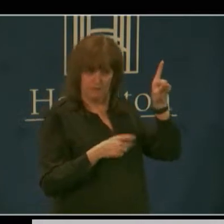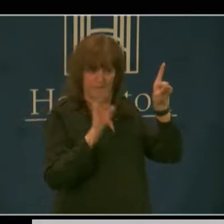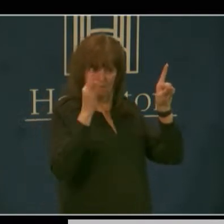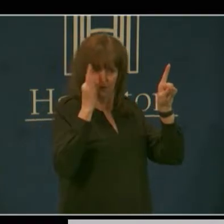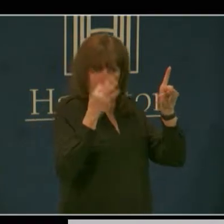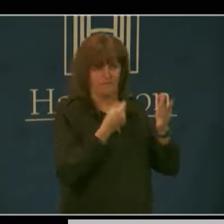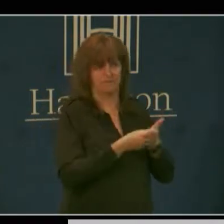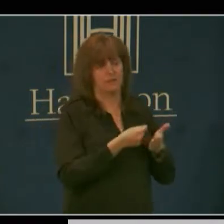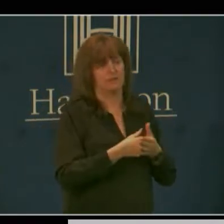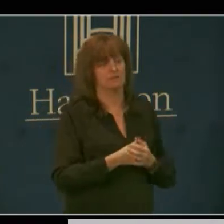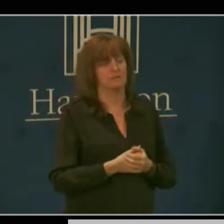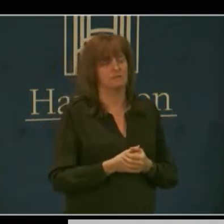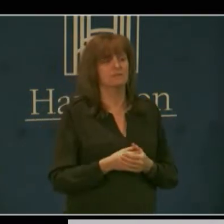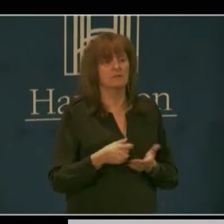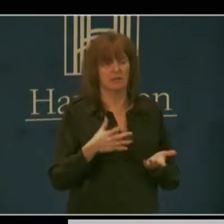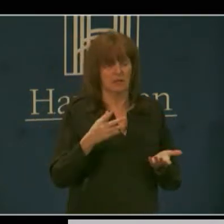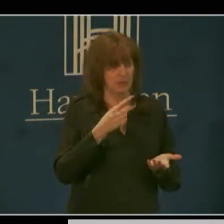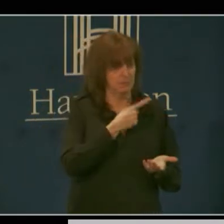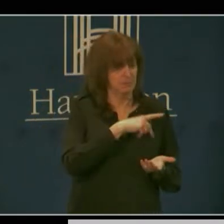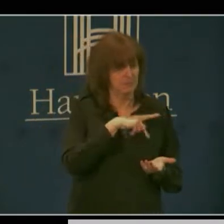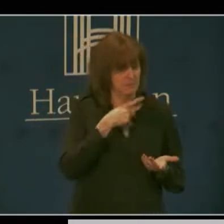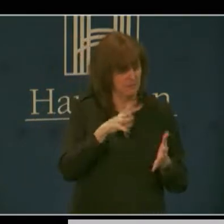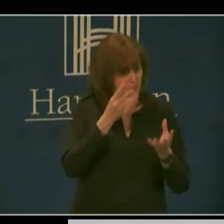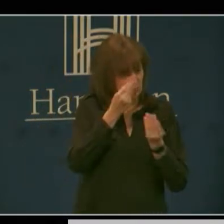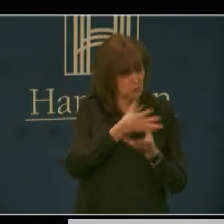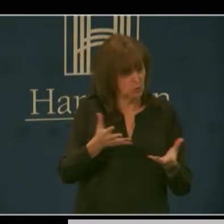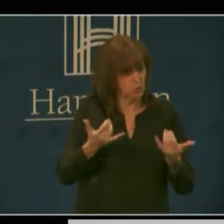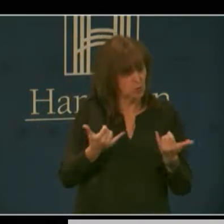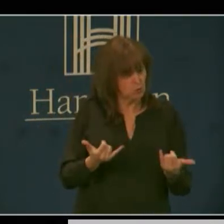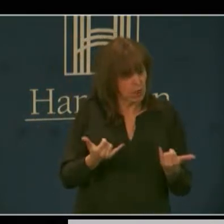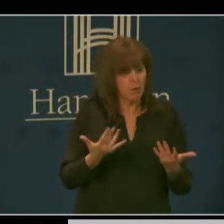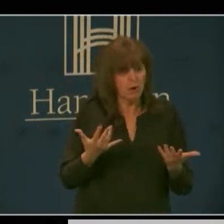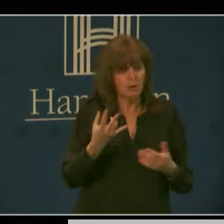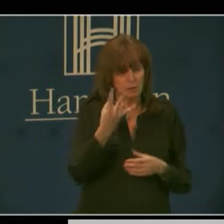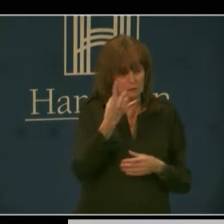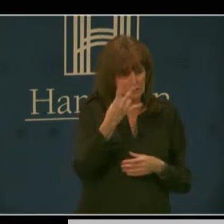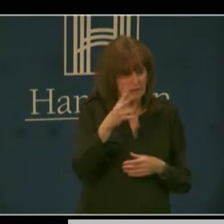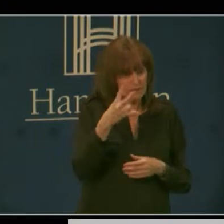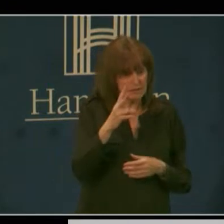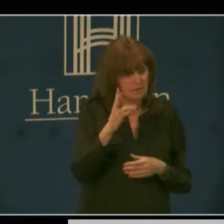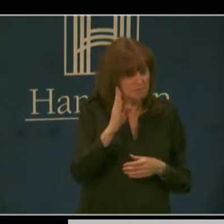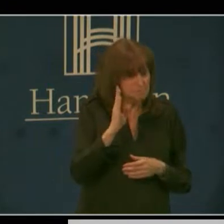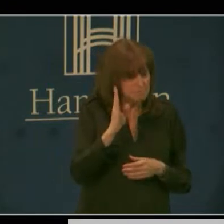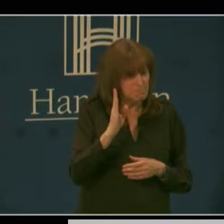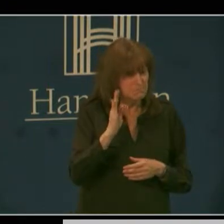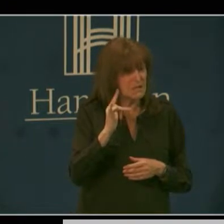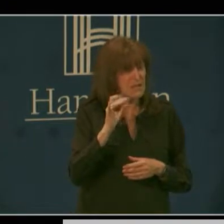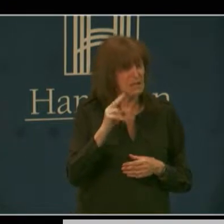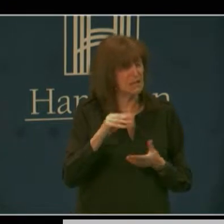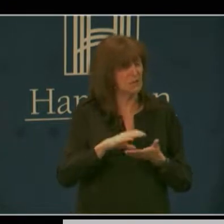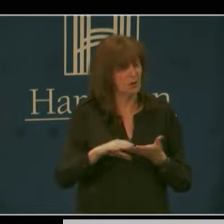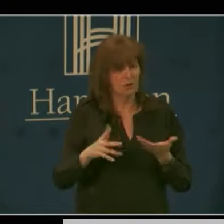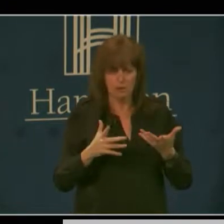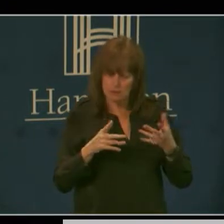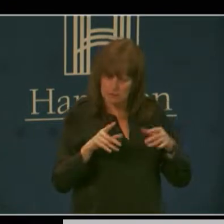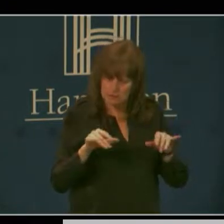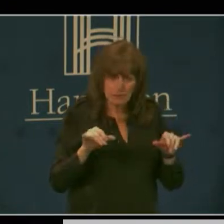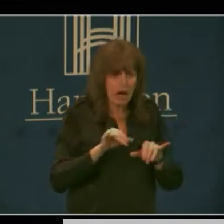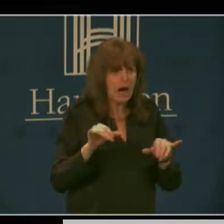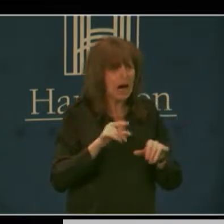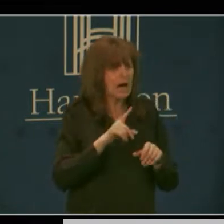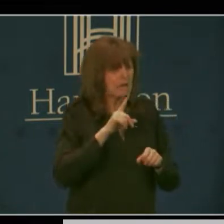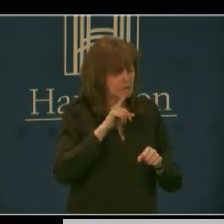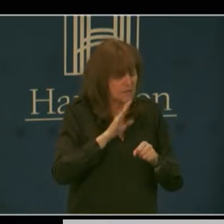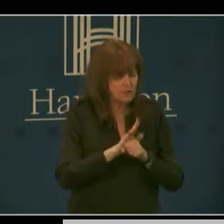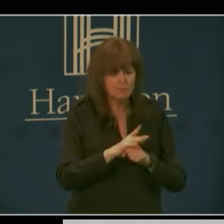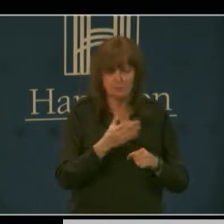announcement today is some $17 billion to help in many of the same areas. So you know, I think the resources for the